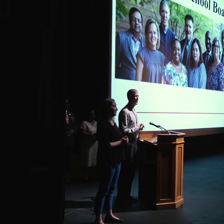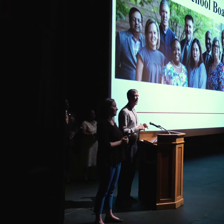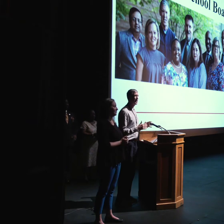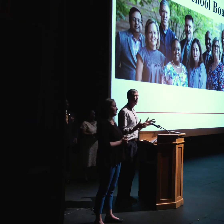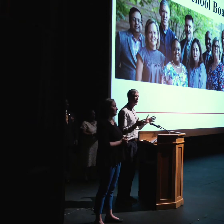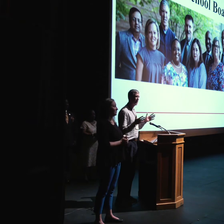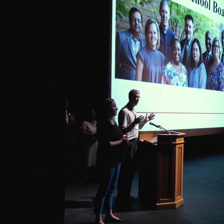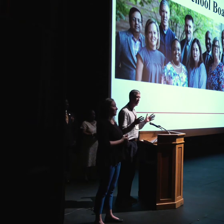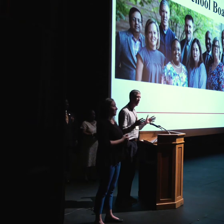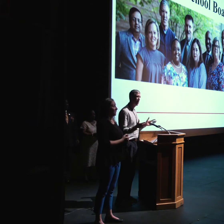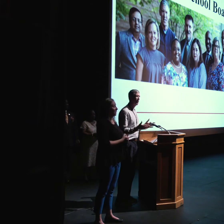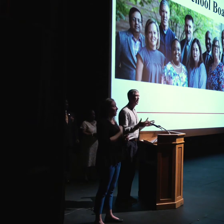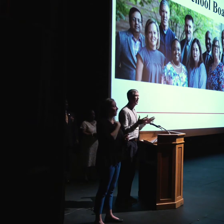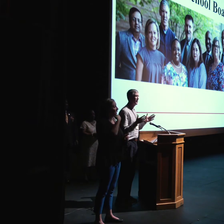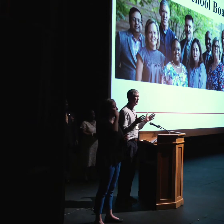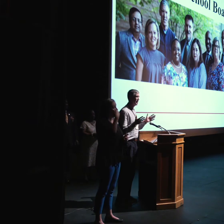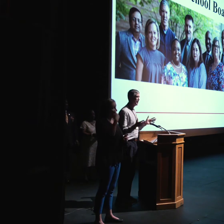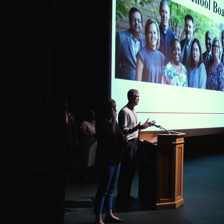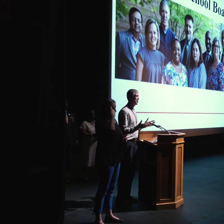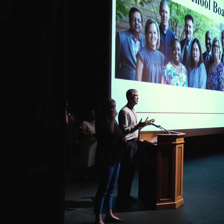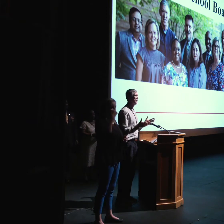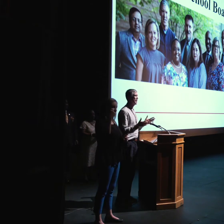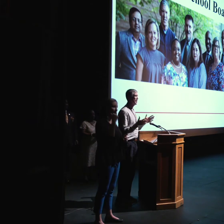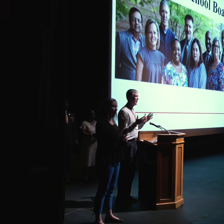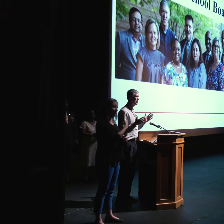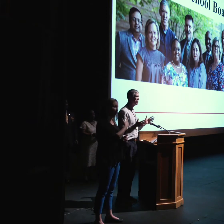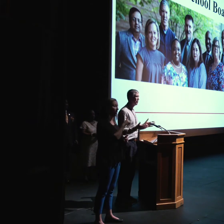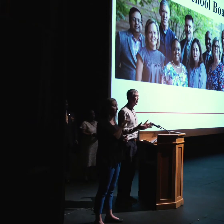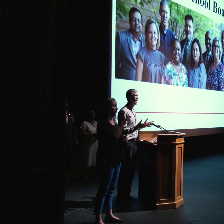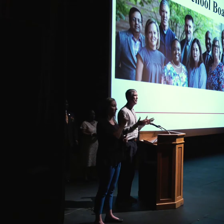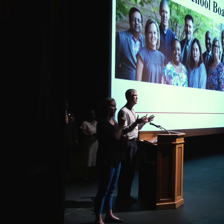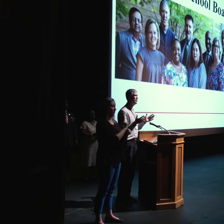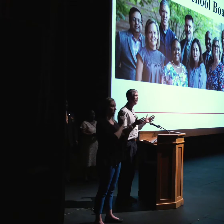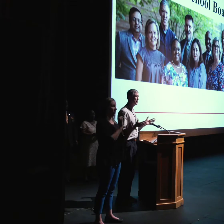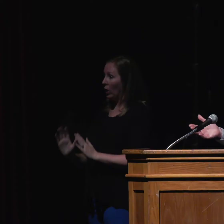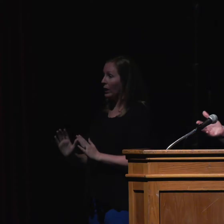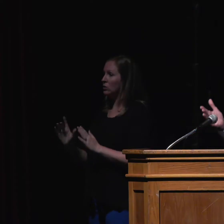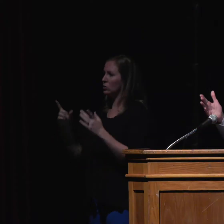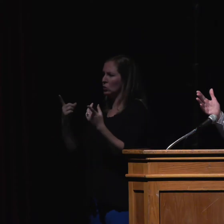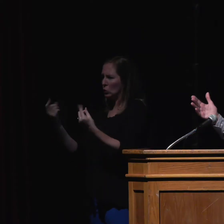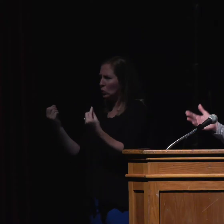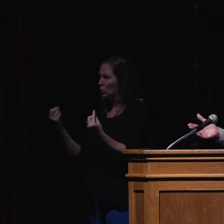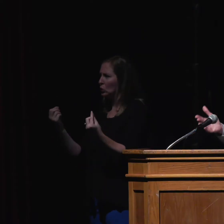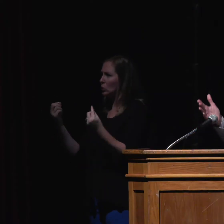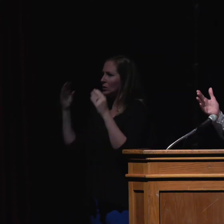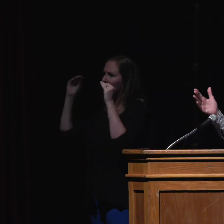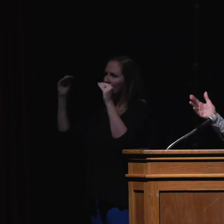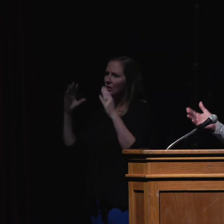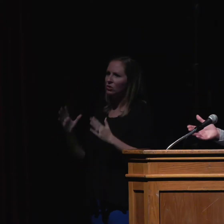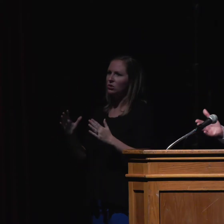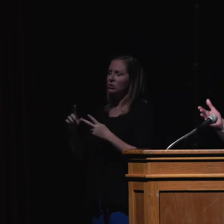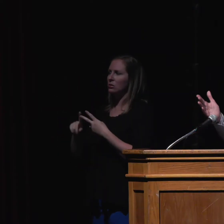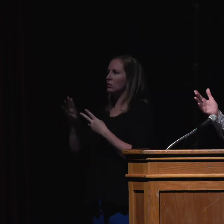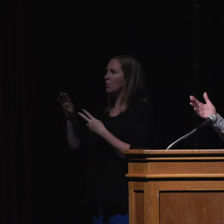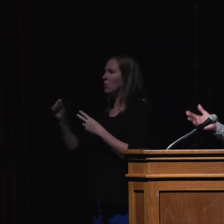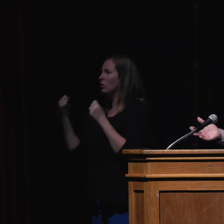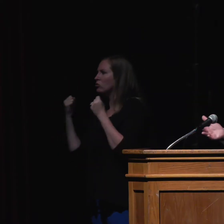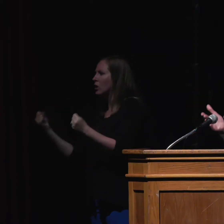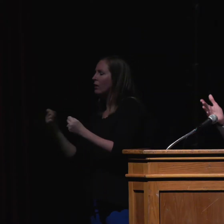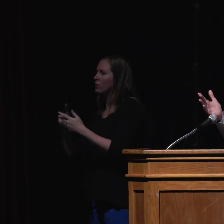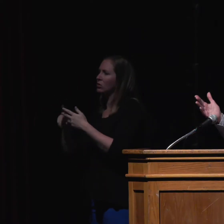And I think that what all of the Lynchburg City employees do, teachers, bus